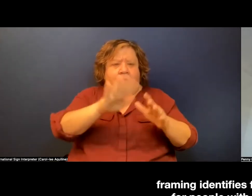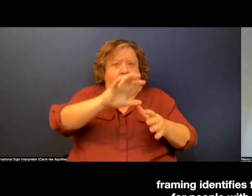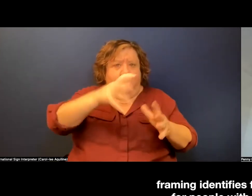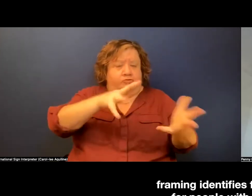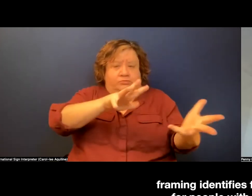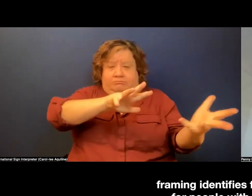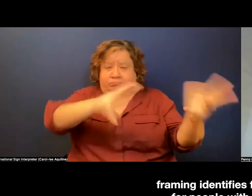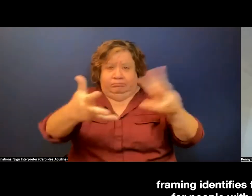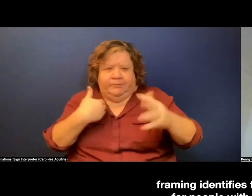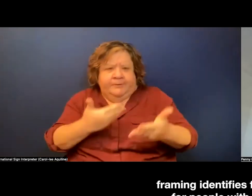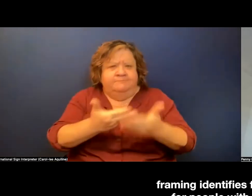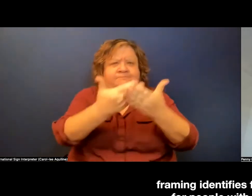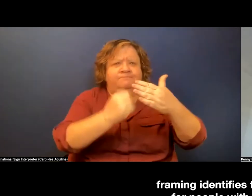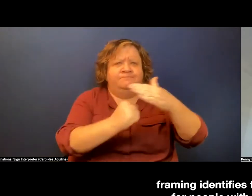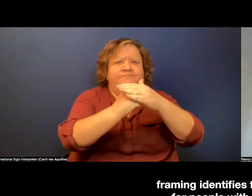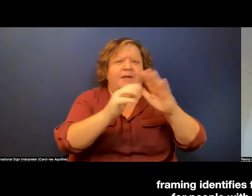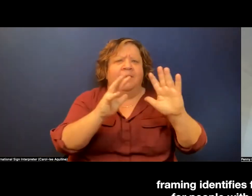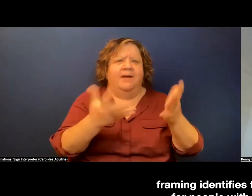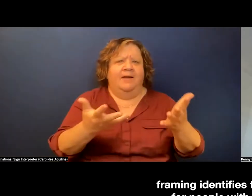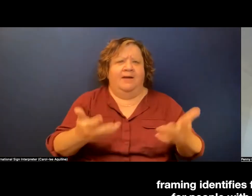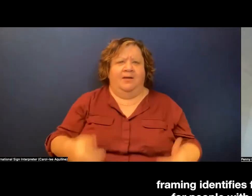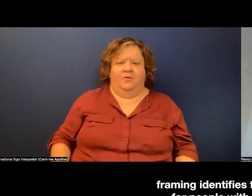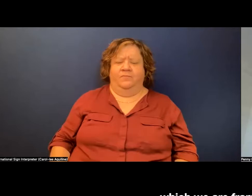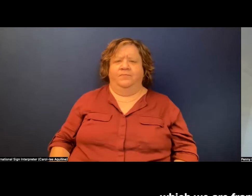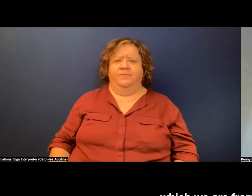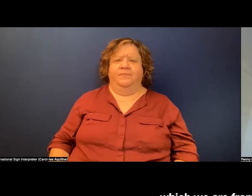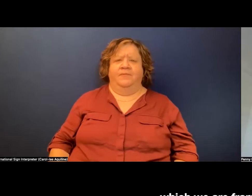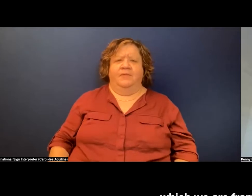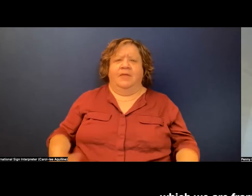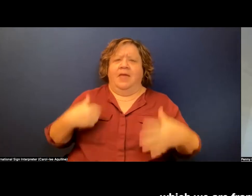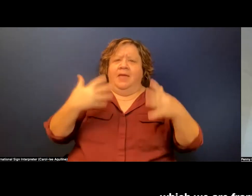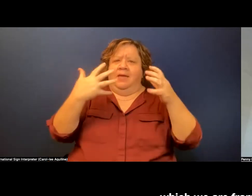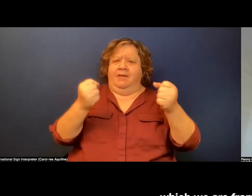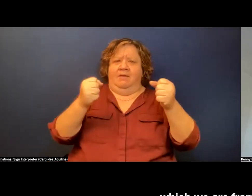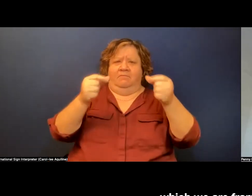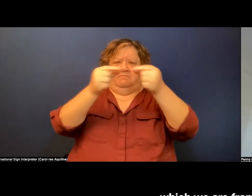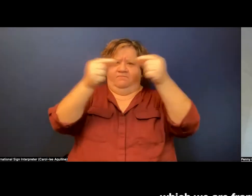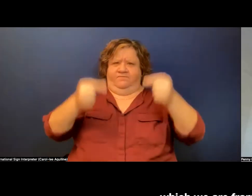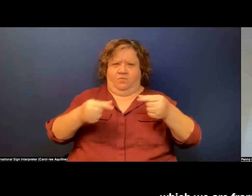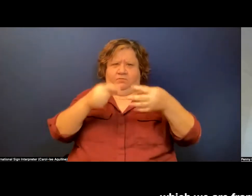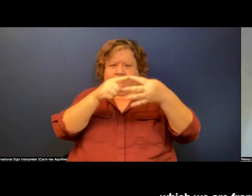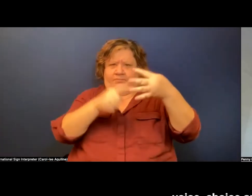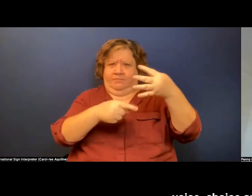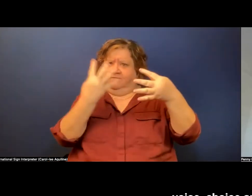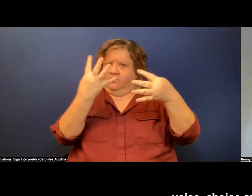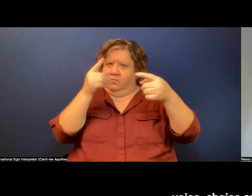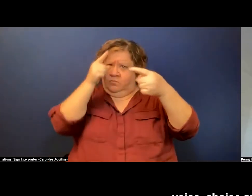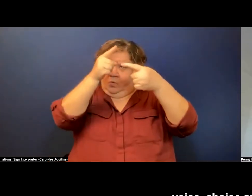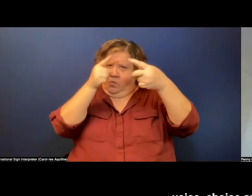framing, it identifies 4 outcomes for people with disabilities, which we are framing as